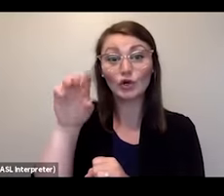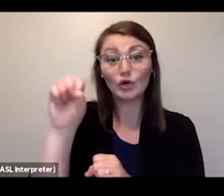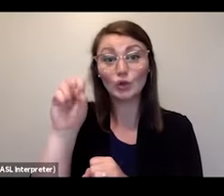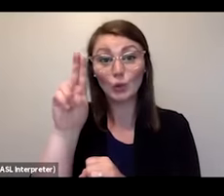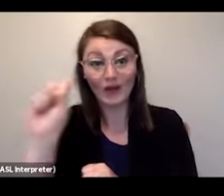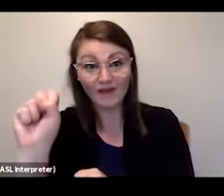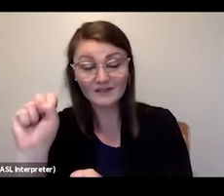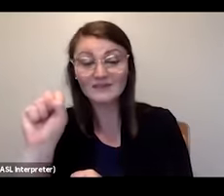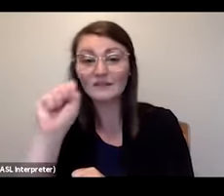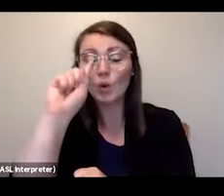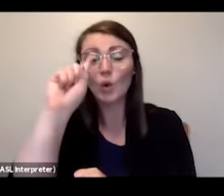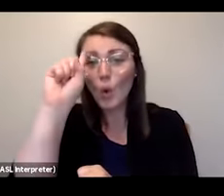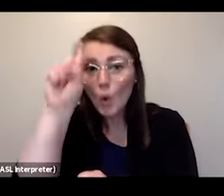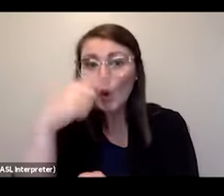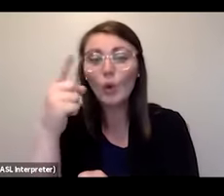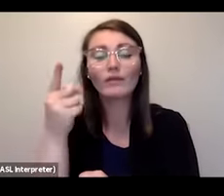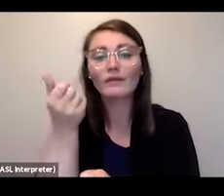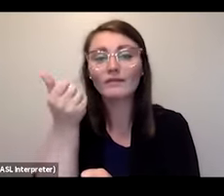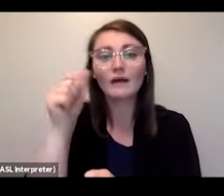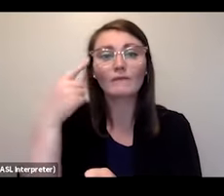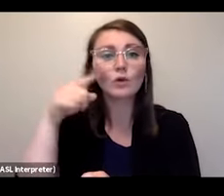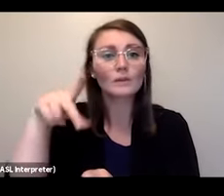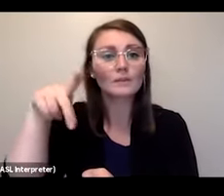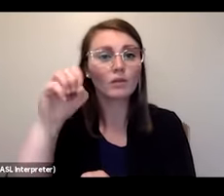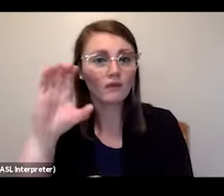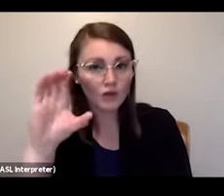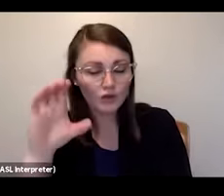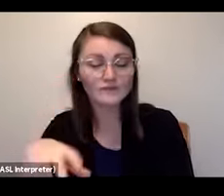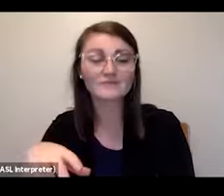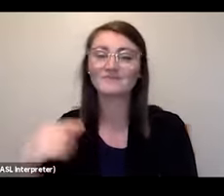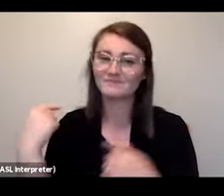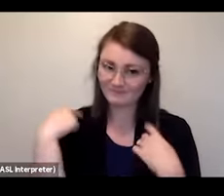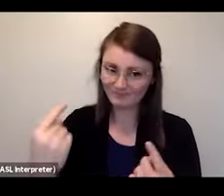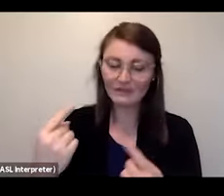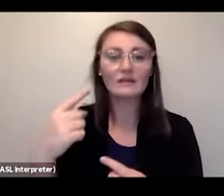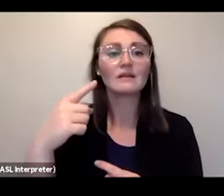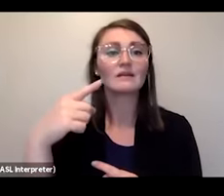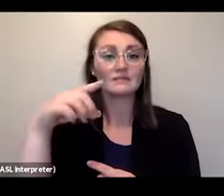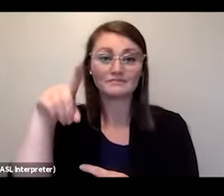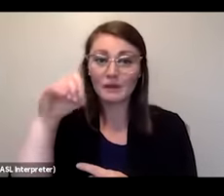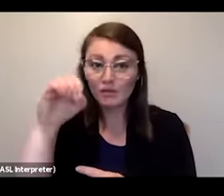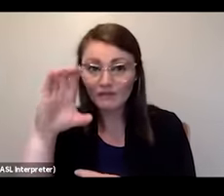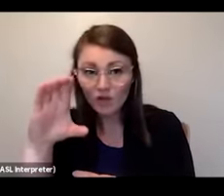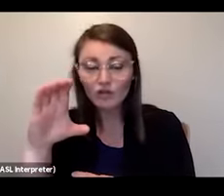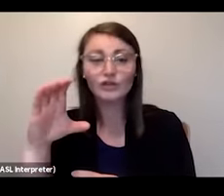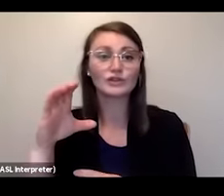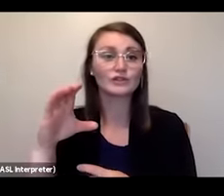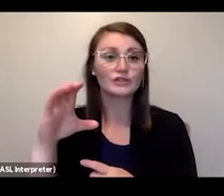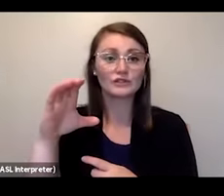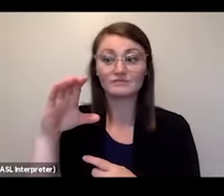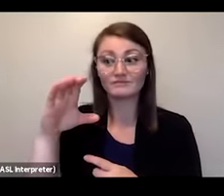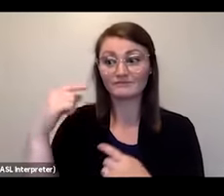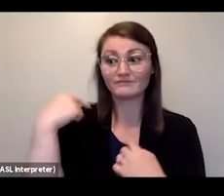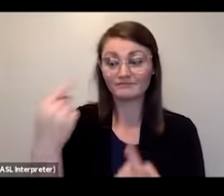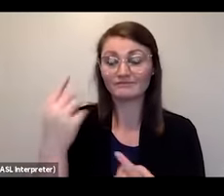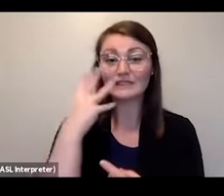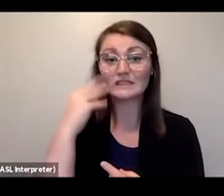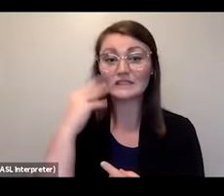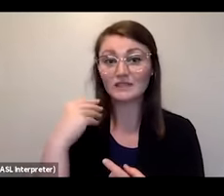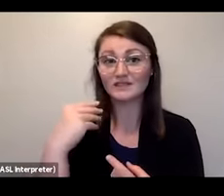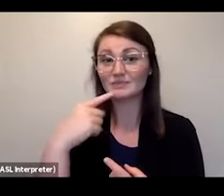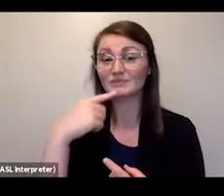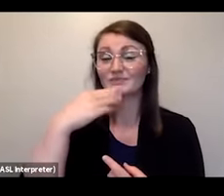are repeatedly witnessing Black people being murdered by police in the United States and forced to seek justice through a legal system